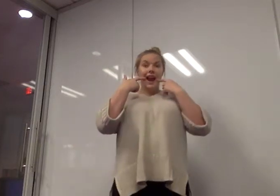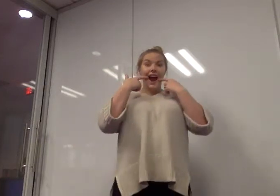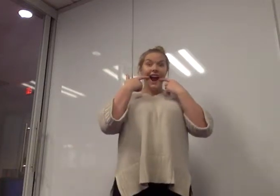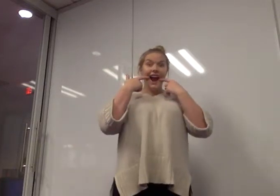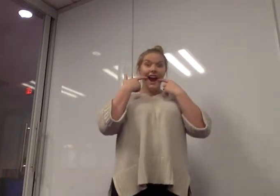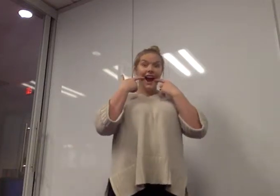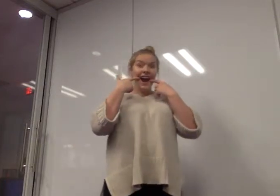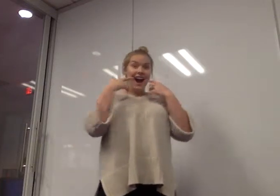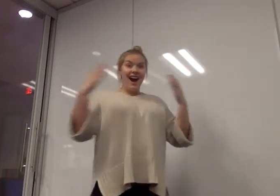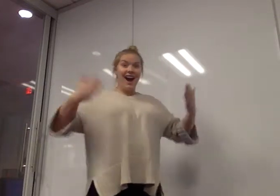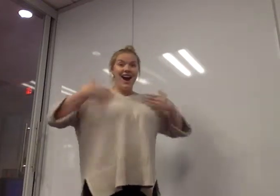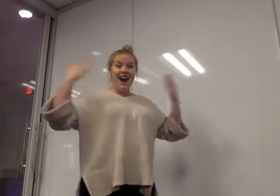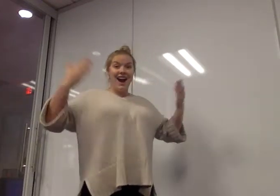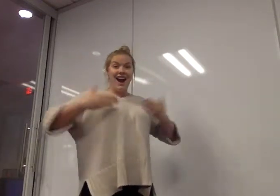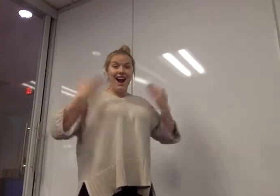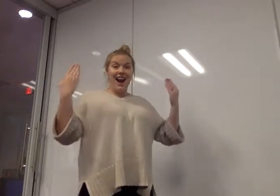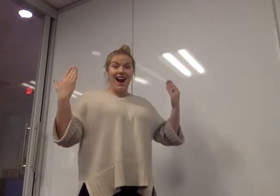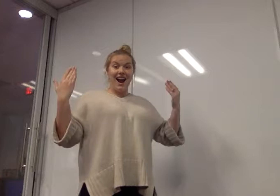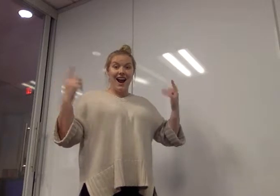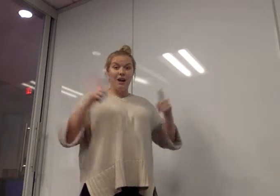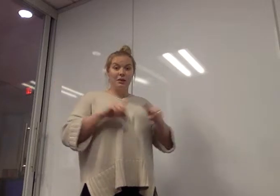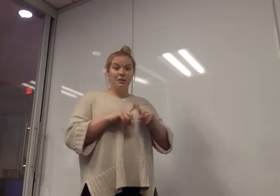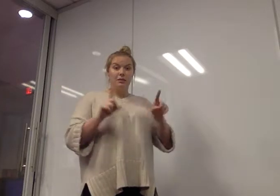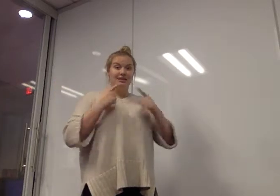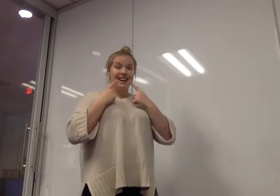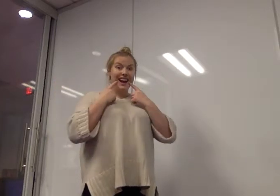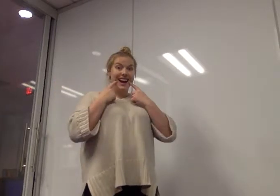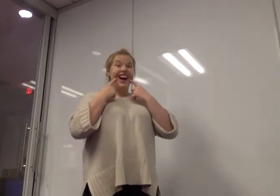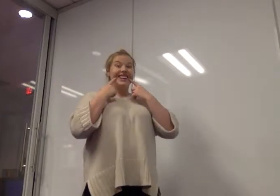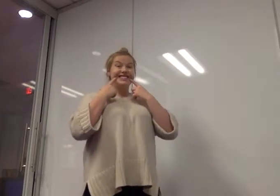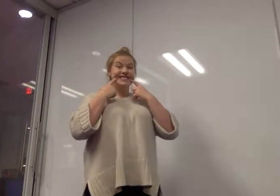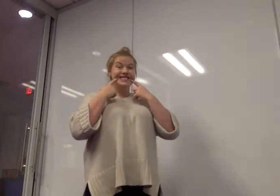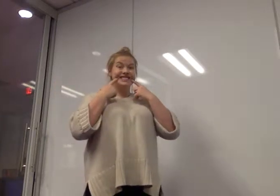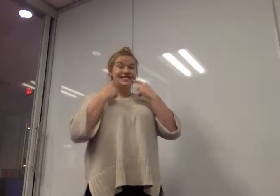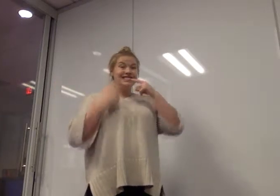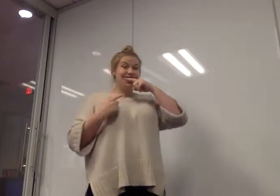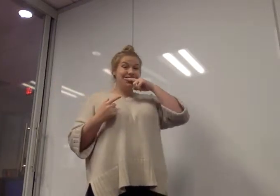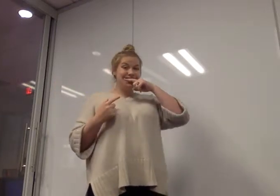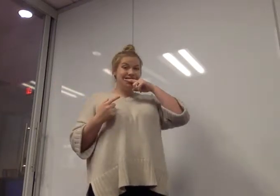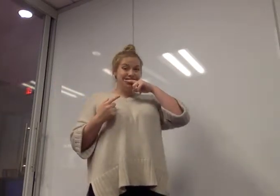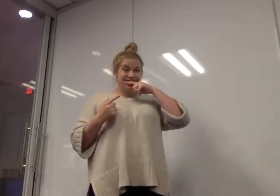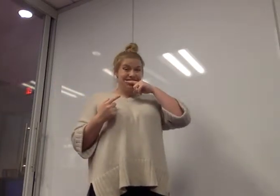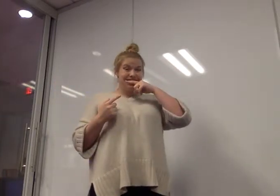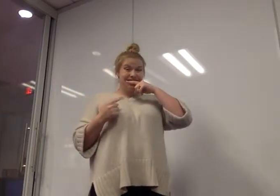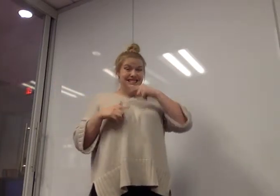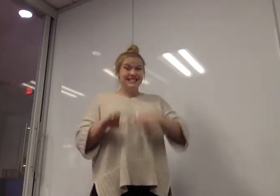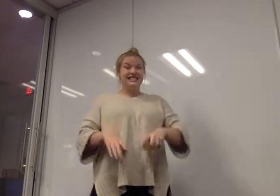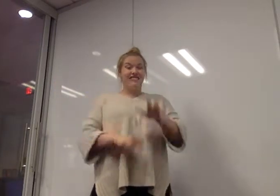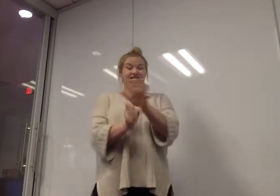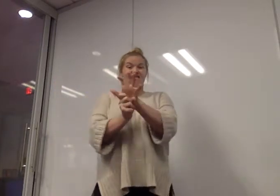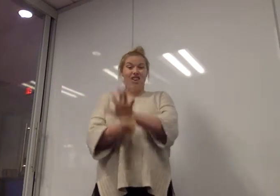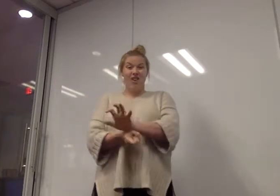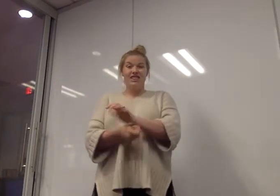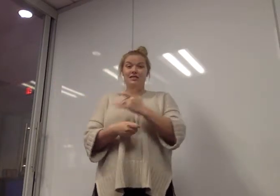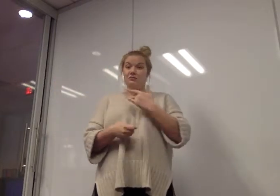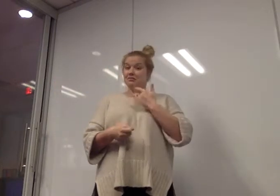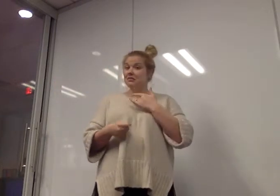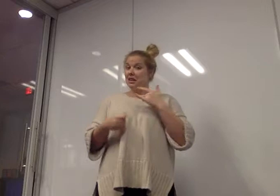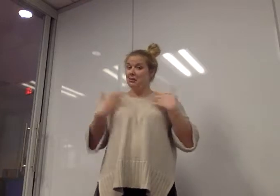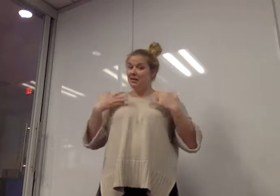feel happy, but also when we're forced to smile by holding a pen in our teeth like this, it makes us feel happy. So it